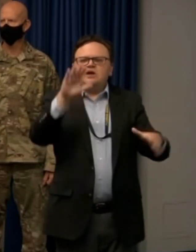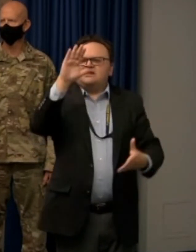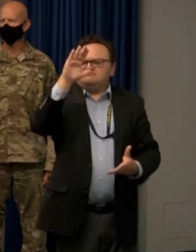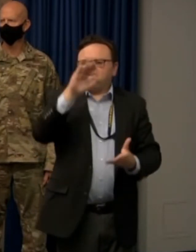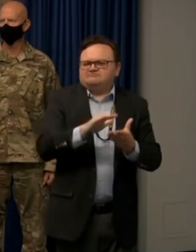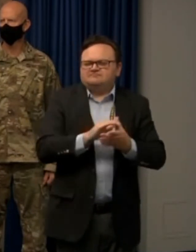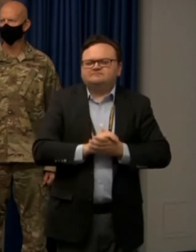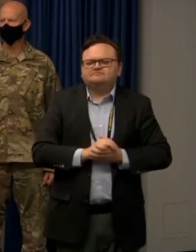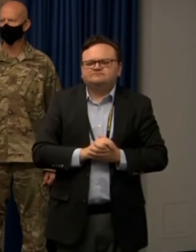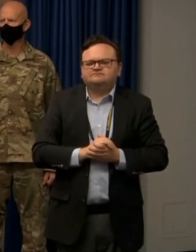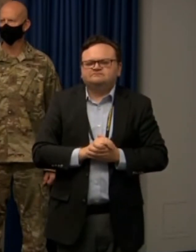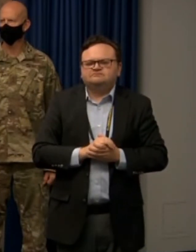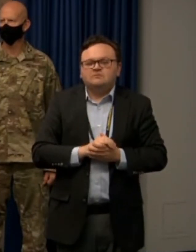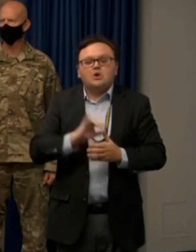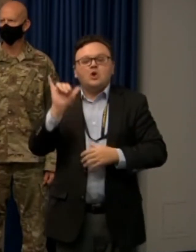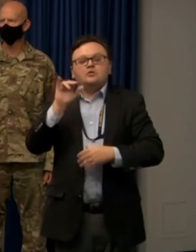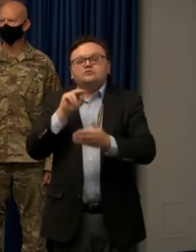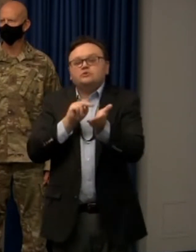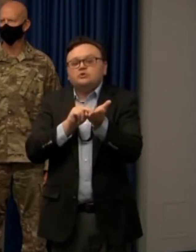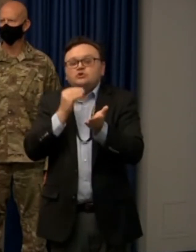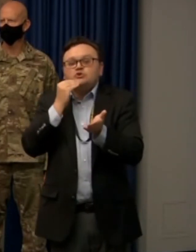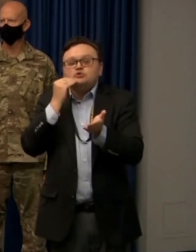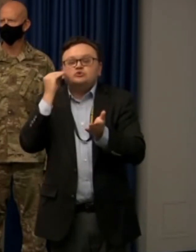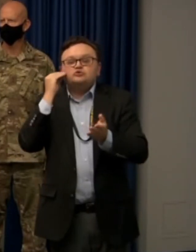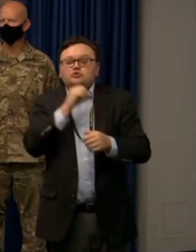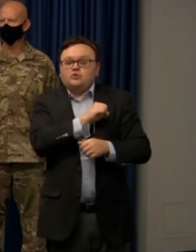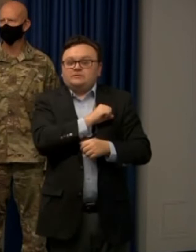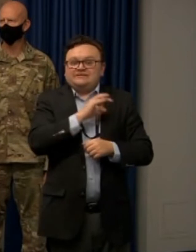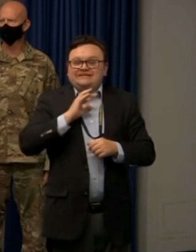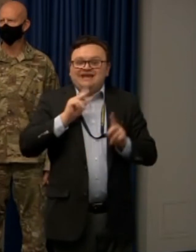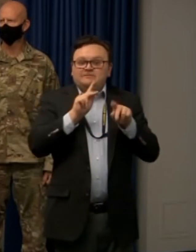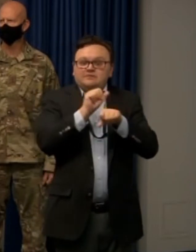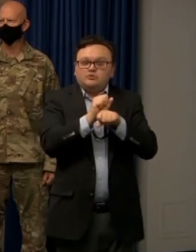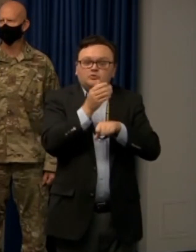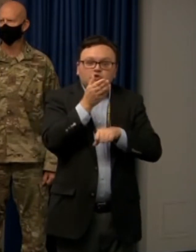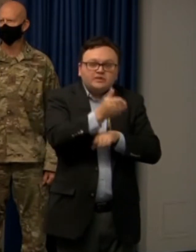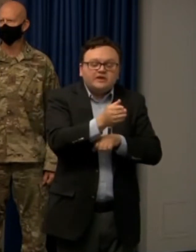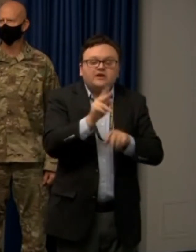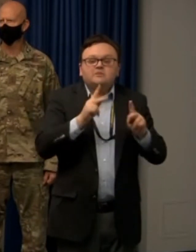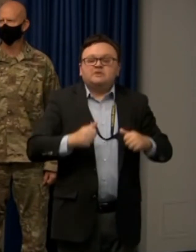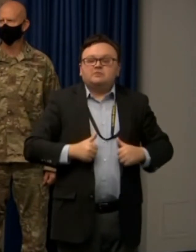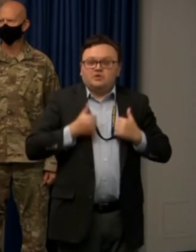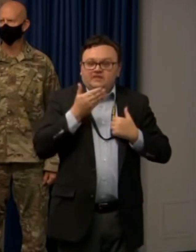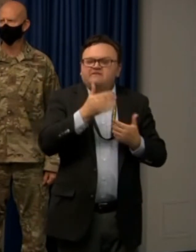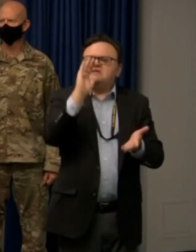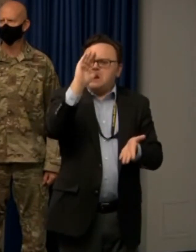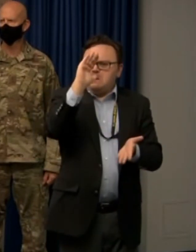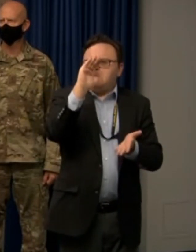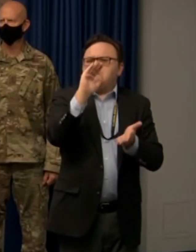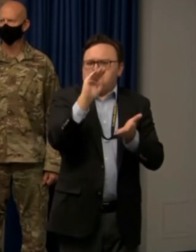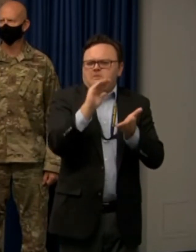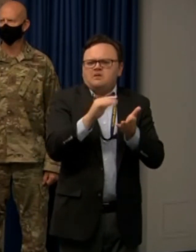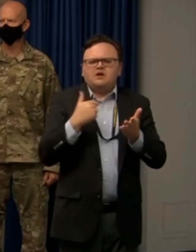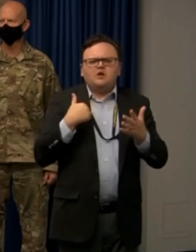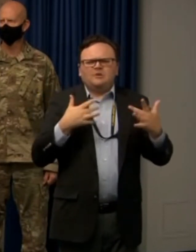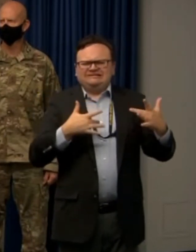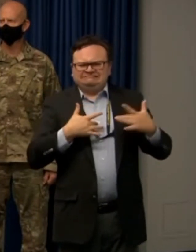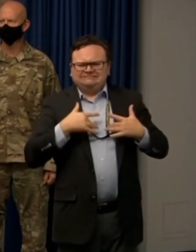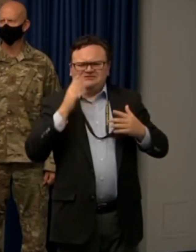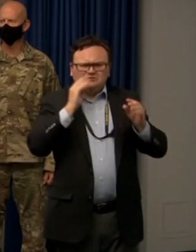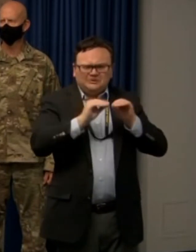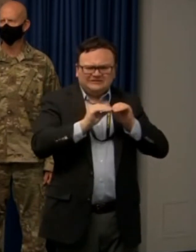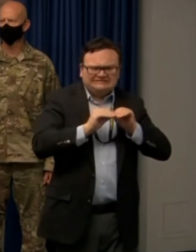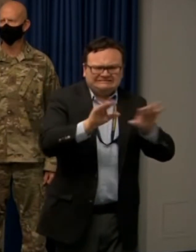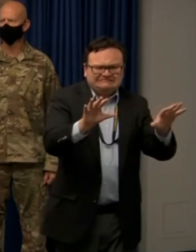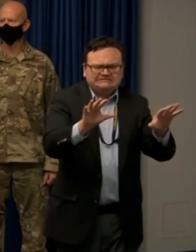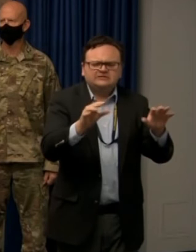positive trend downward in the nursing home staff, nursing home residents. We were concerned about seeing some outbreaks there. So I